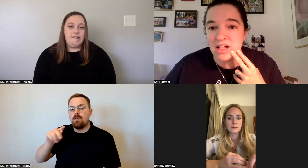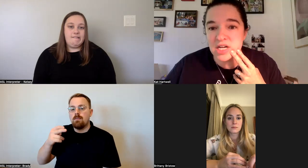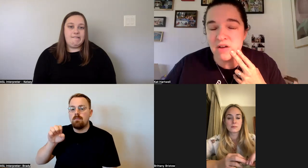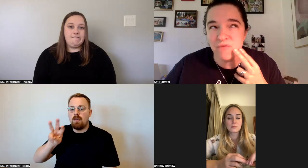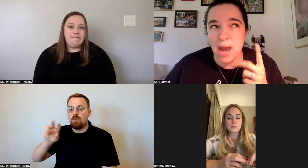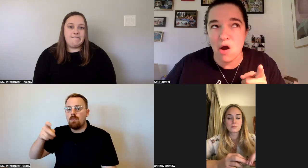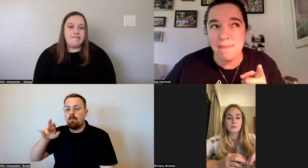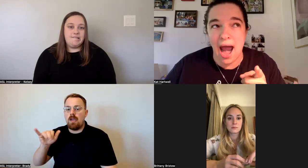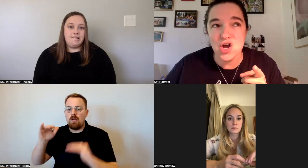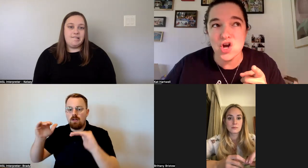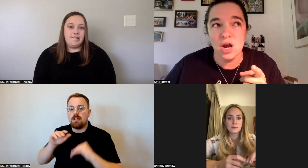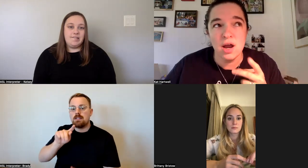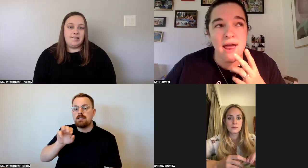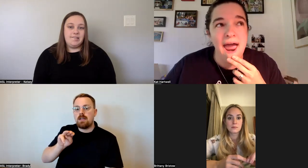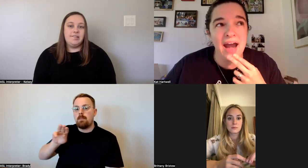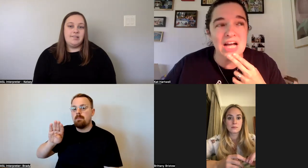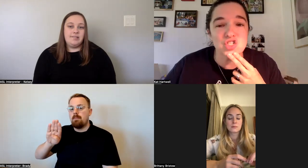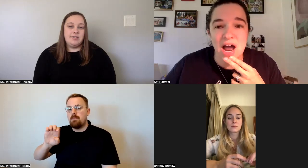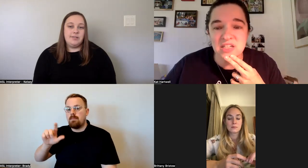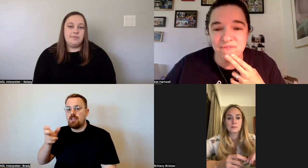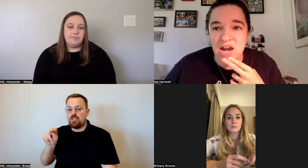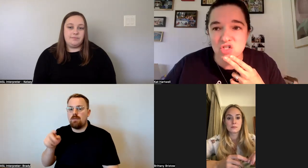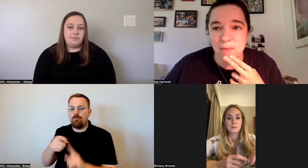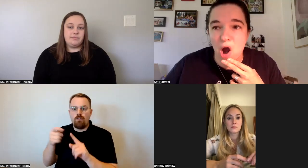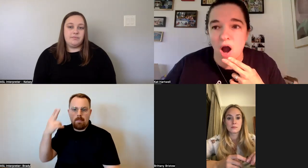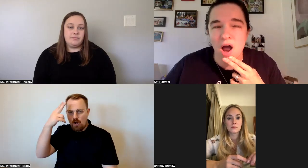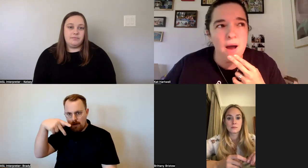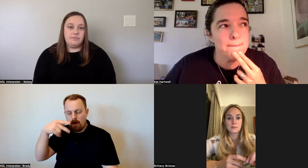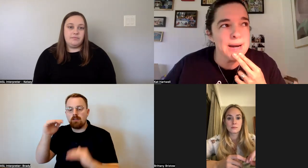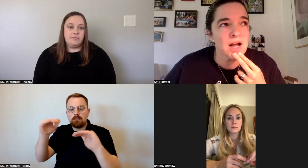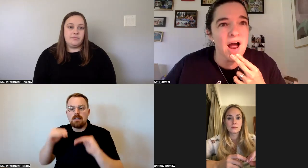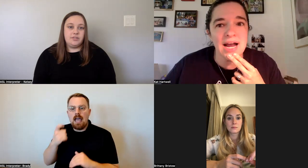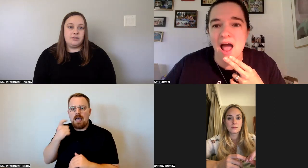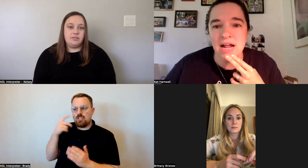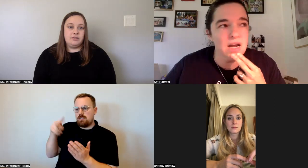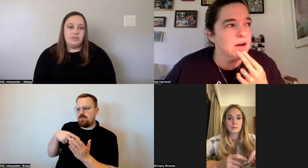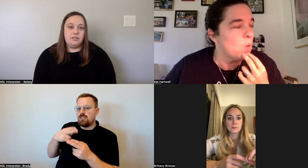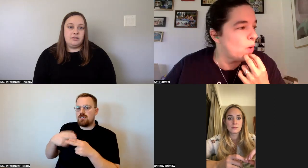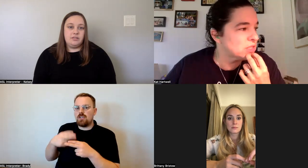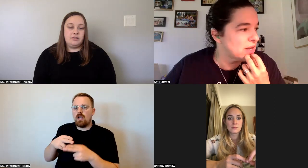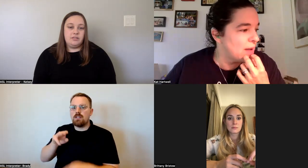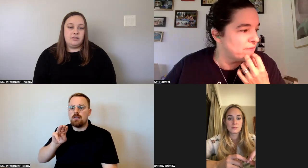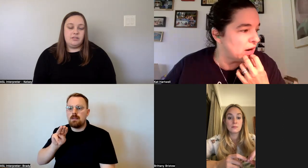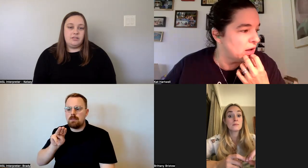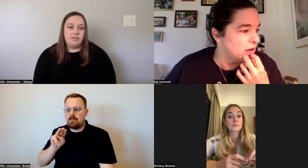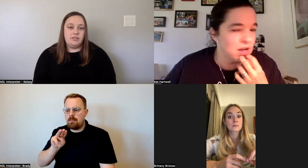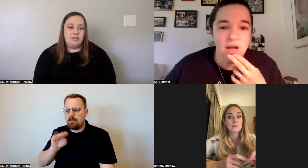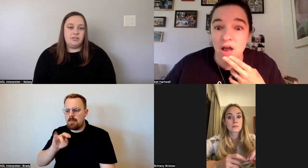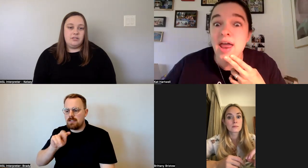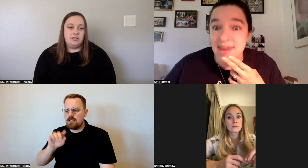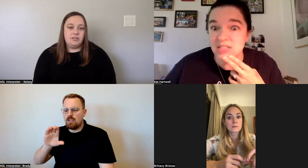Tom Belton from Harry Potter. And I just finished a book, Minka Kelly. What was the name of